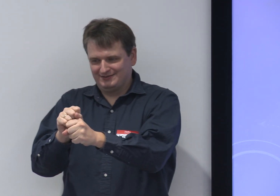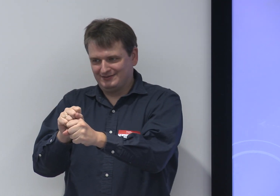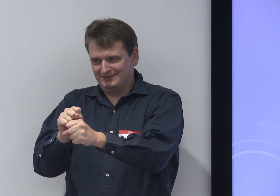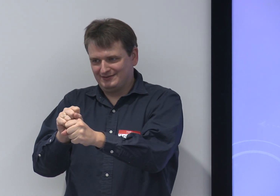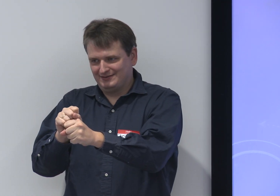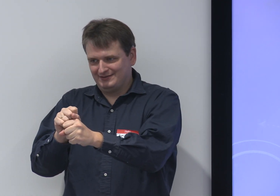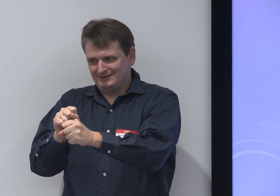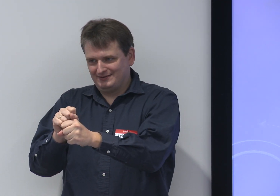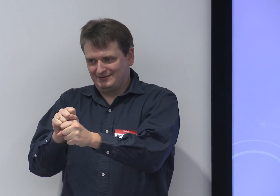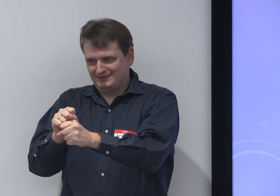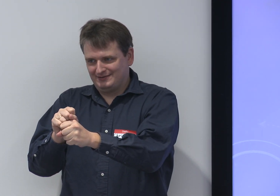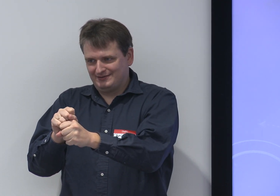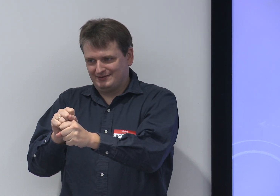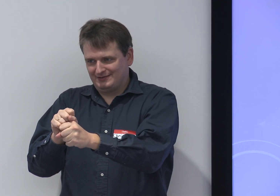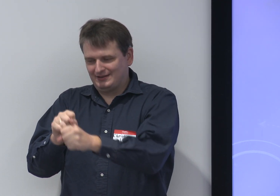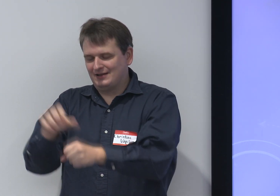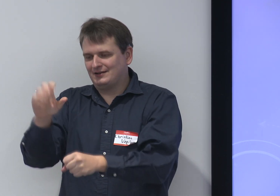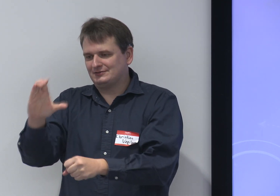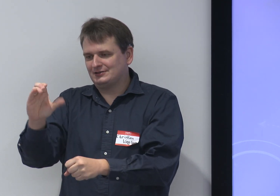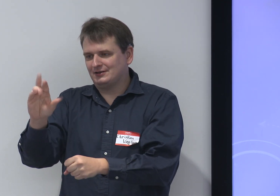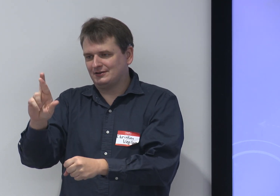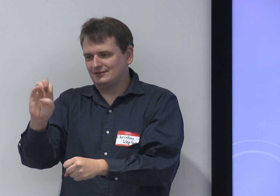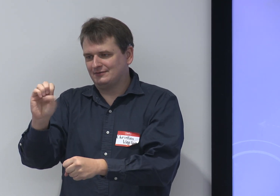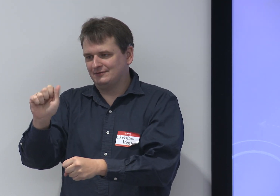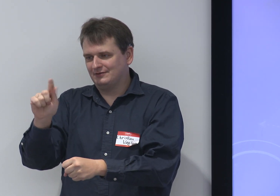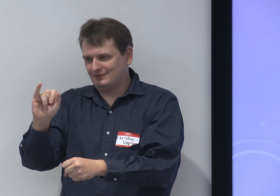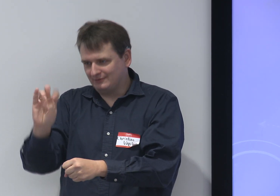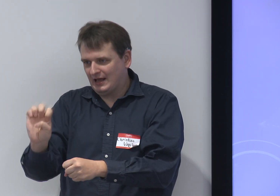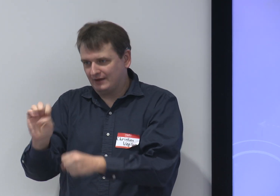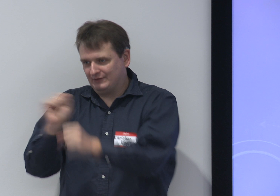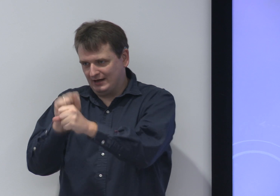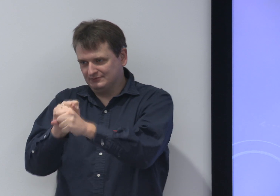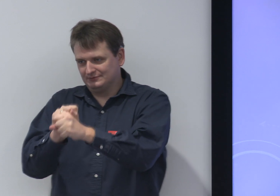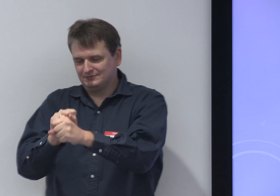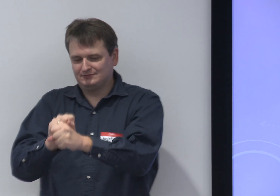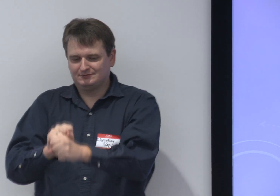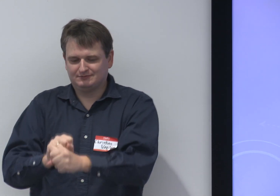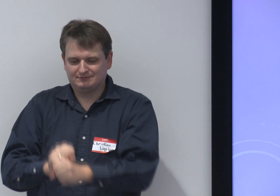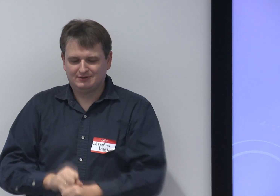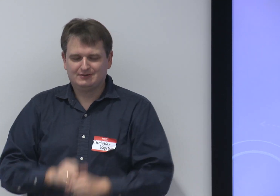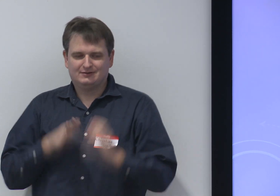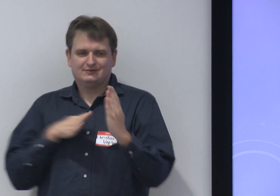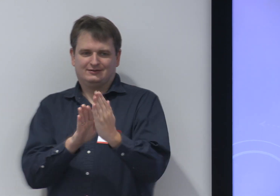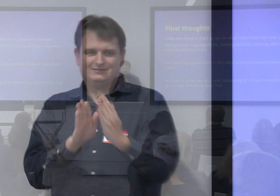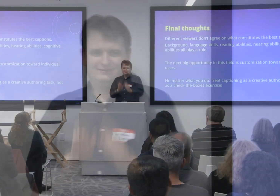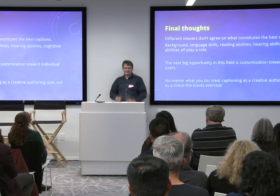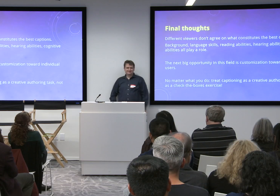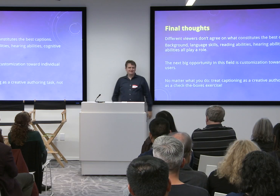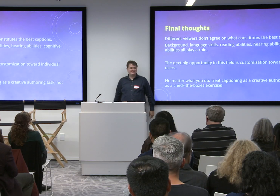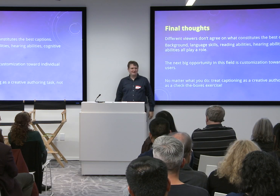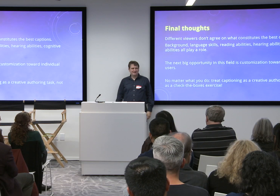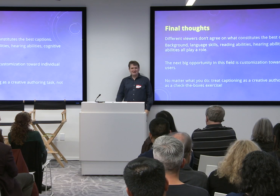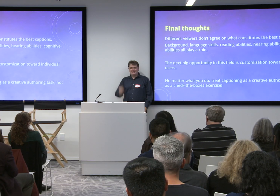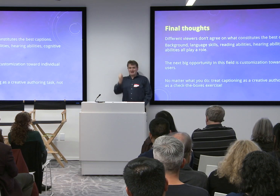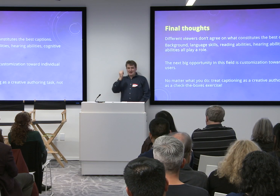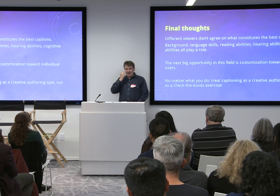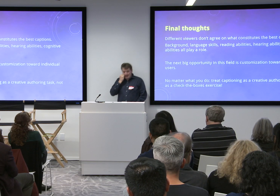You have to have innovation, you have to have technology that works, you have to have creative approaches.